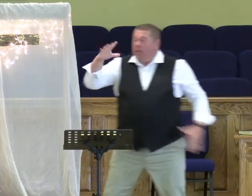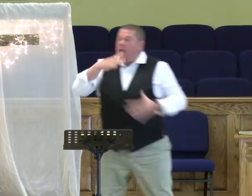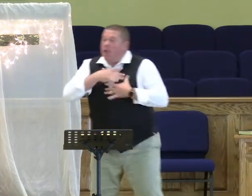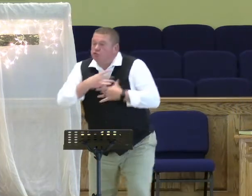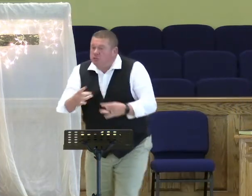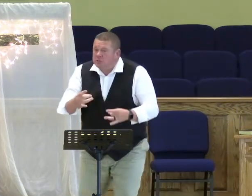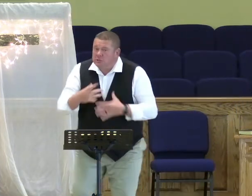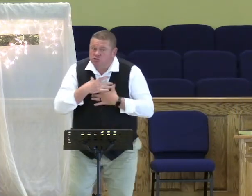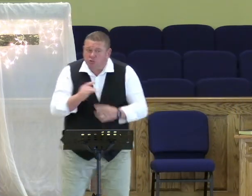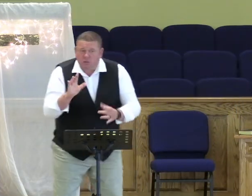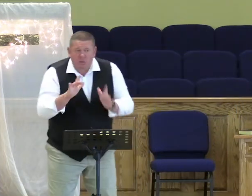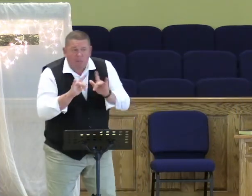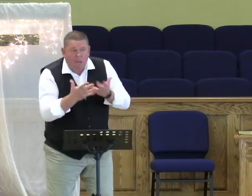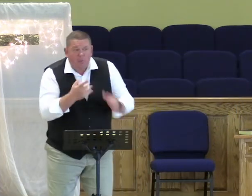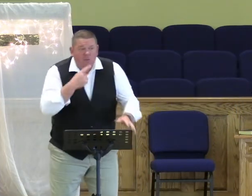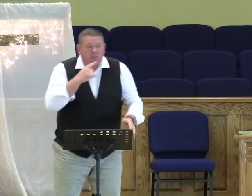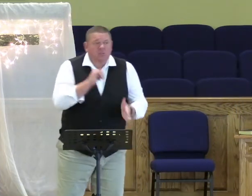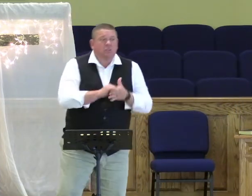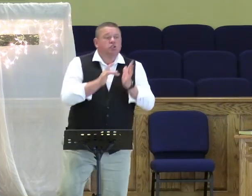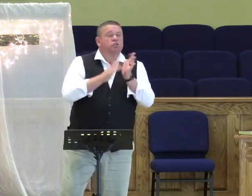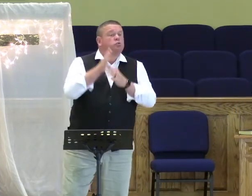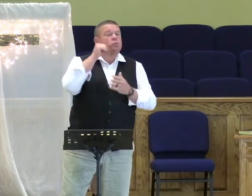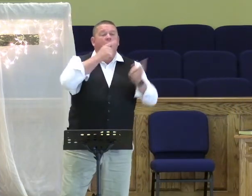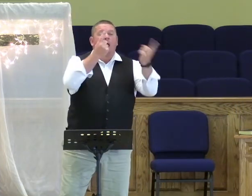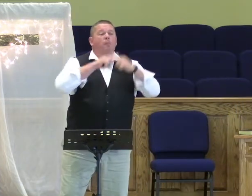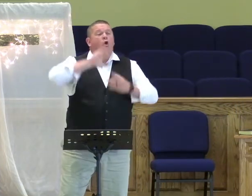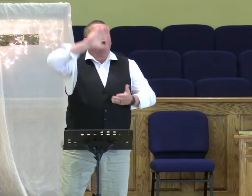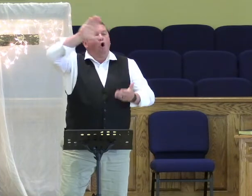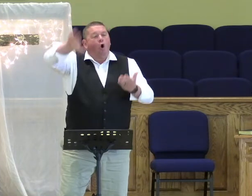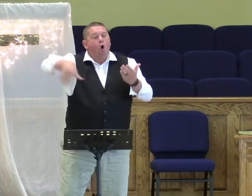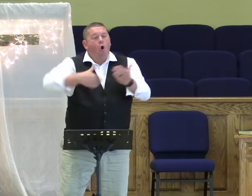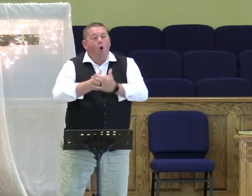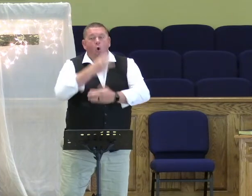more souls saved. It's interesting that the Bible said Jesus,